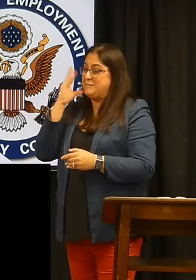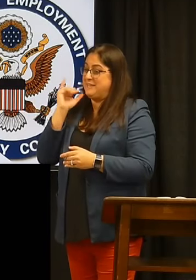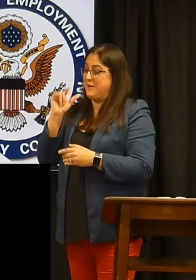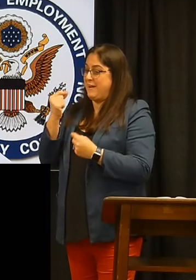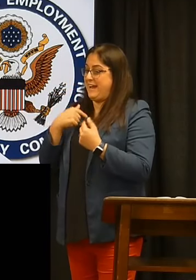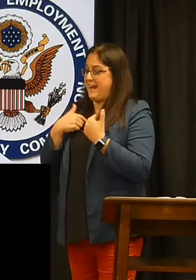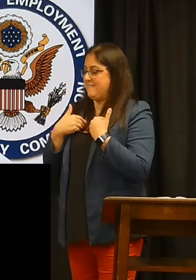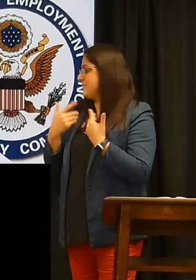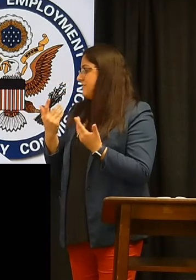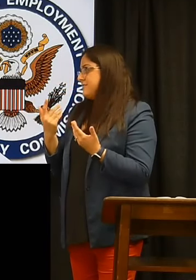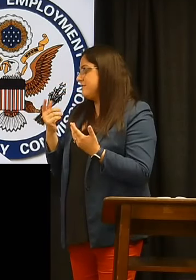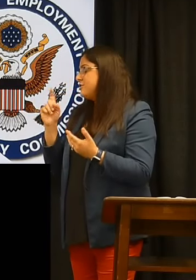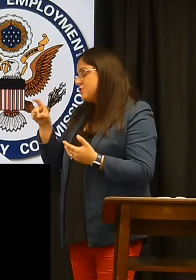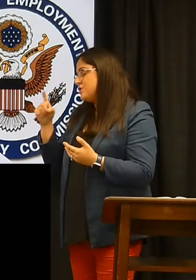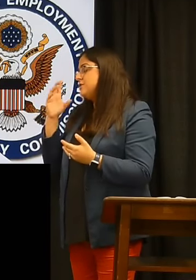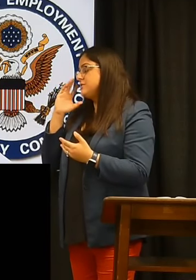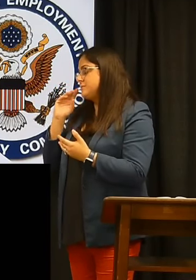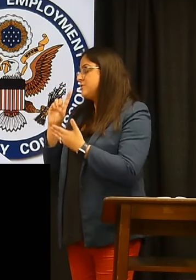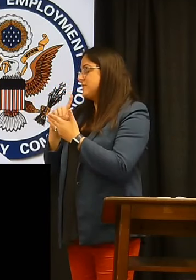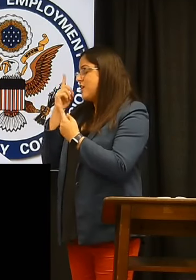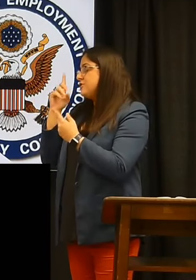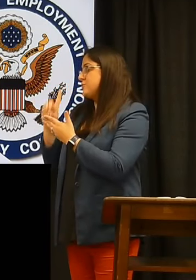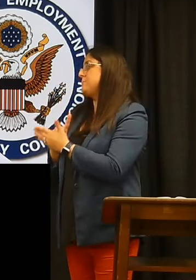my husband, I don't know if he would experience that. I mean,